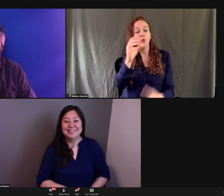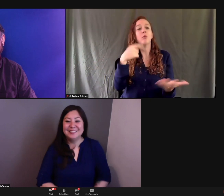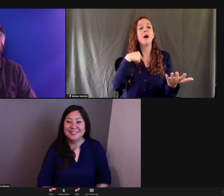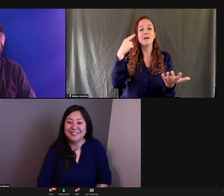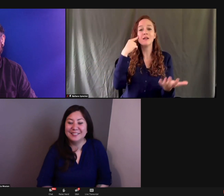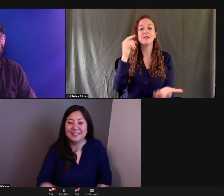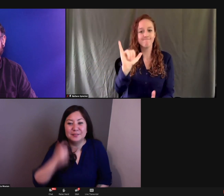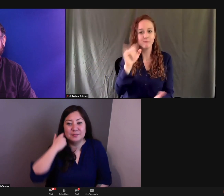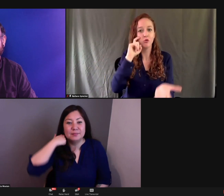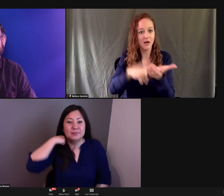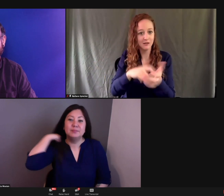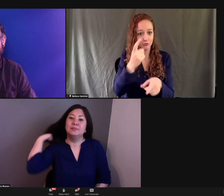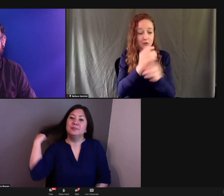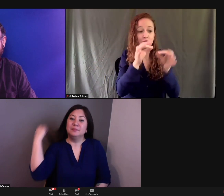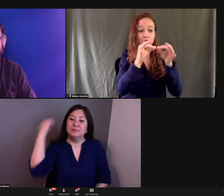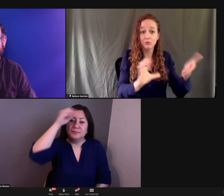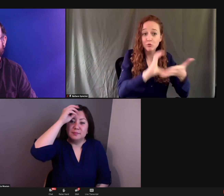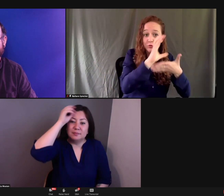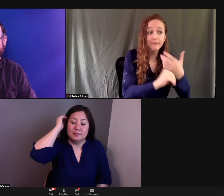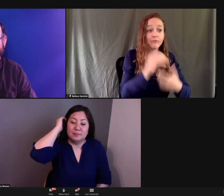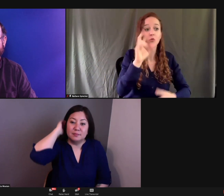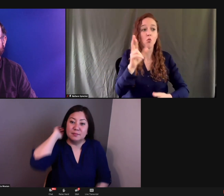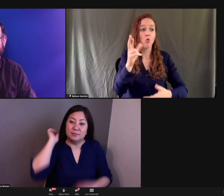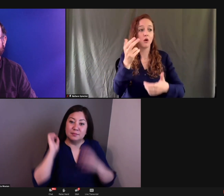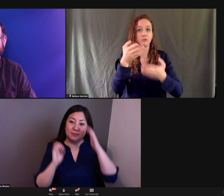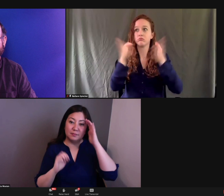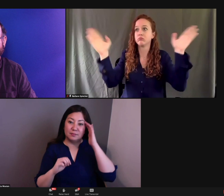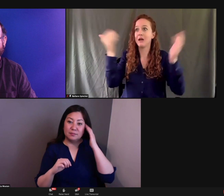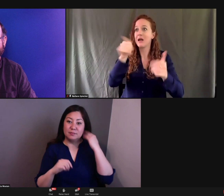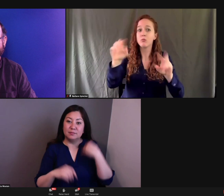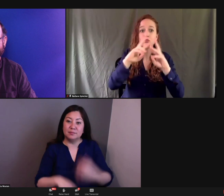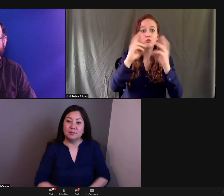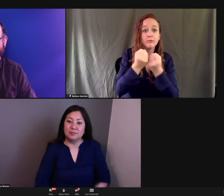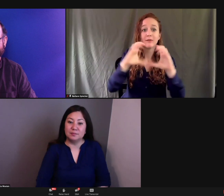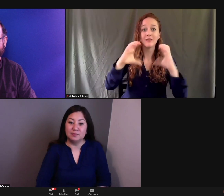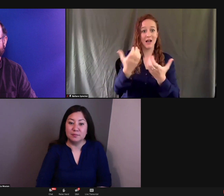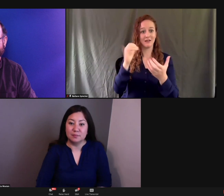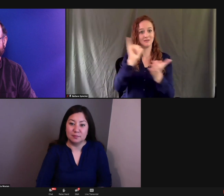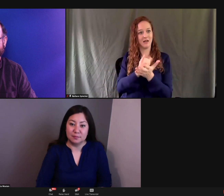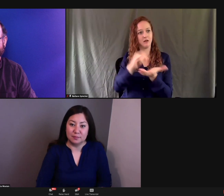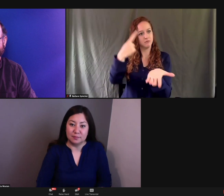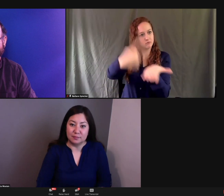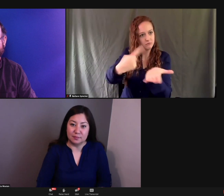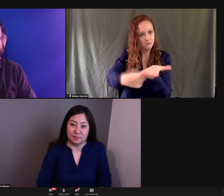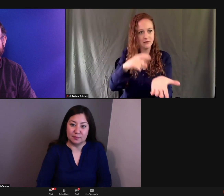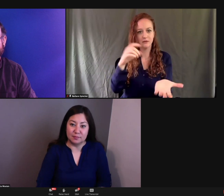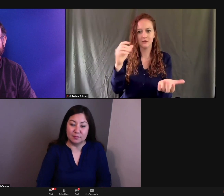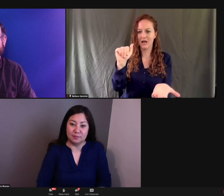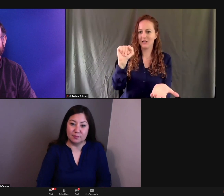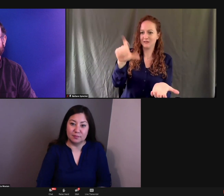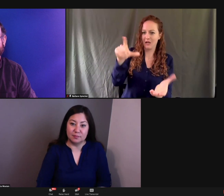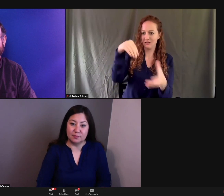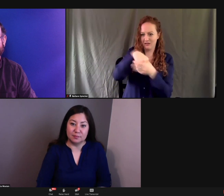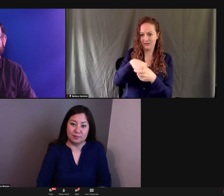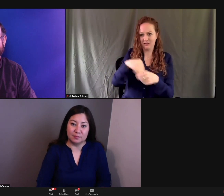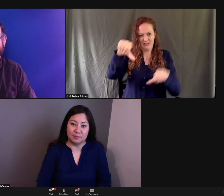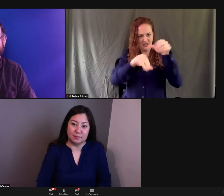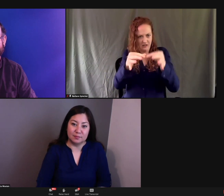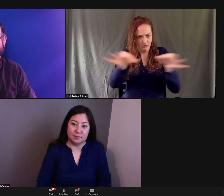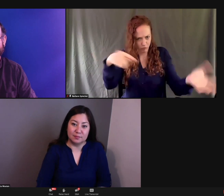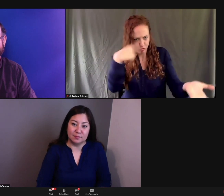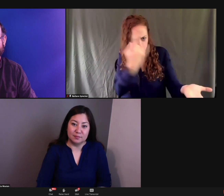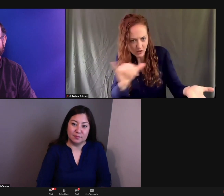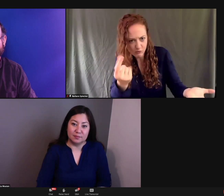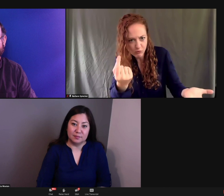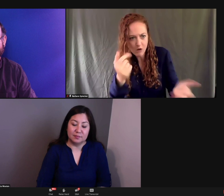your job, your responsibilities. You want to become a great interpreter for the deaf community. You need to do the prep